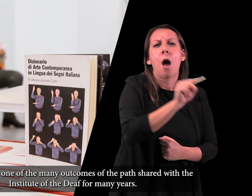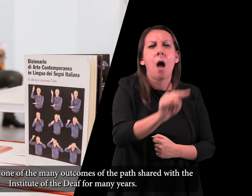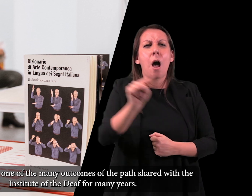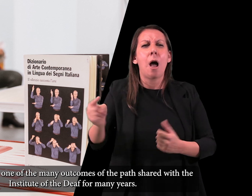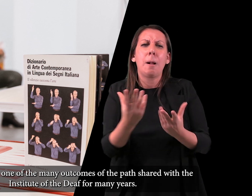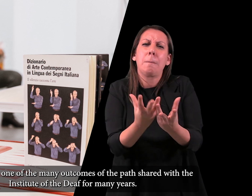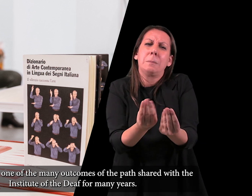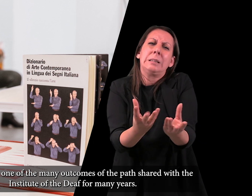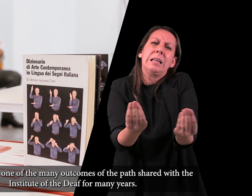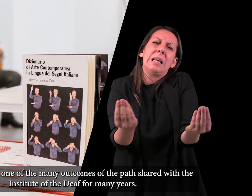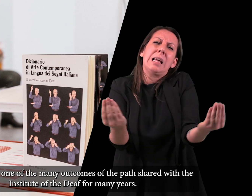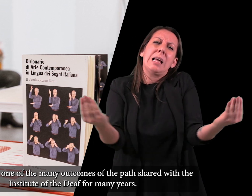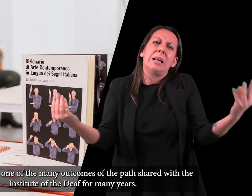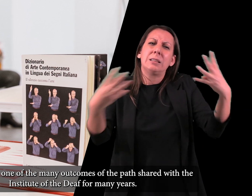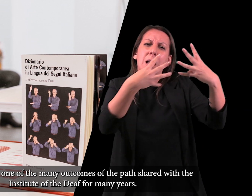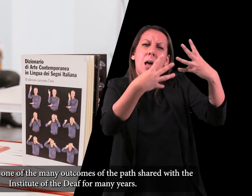years.